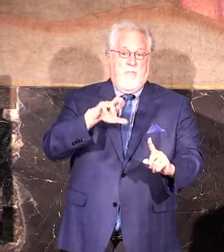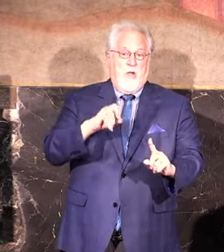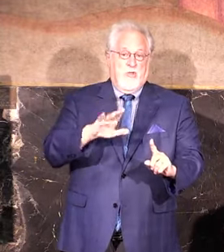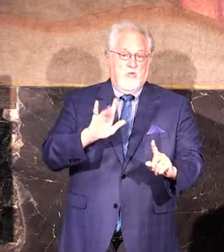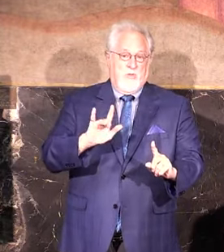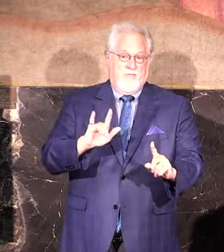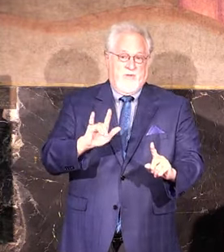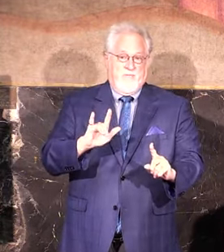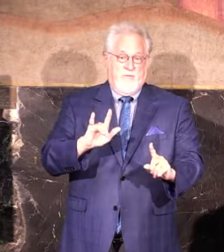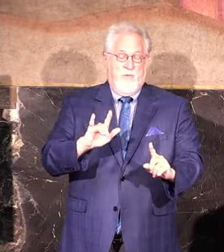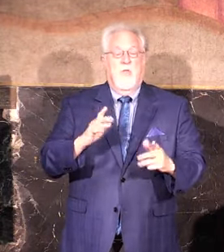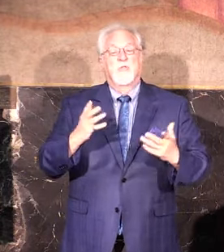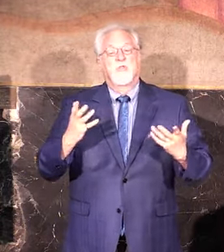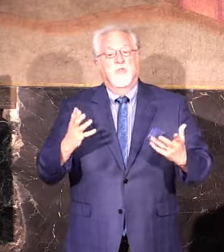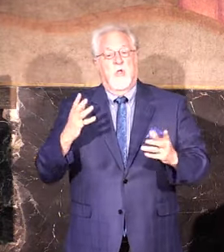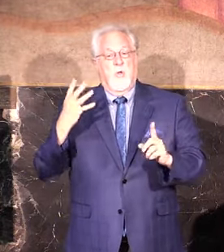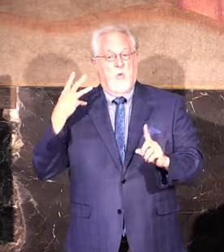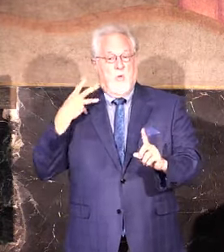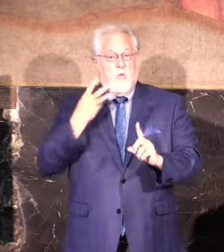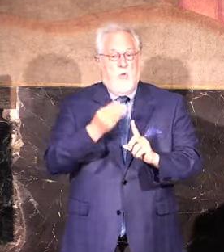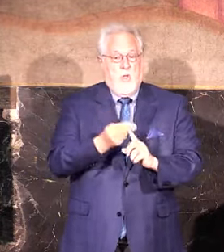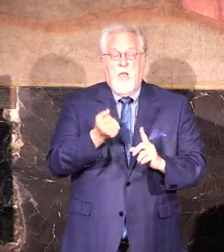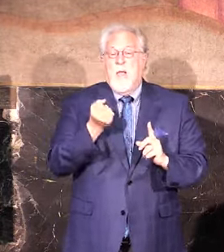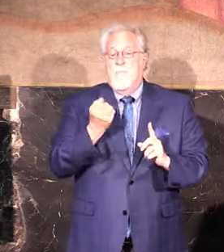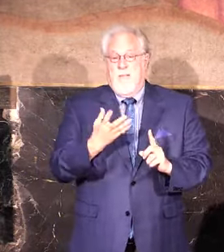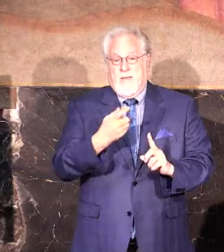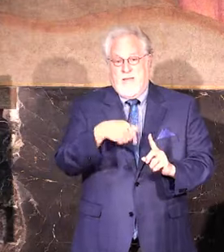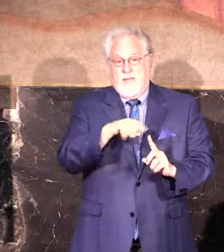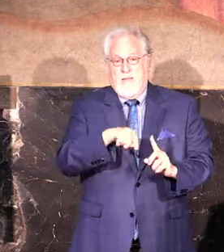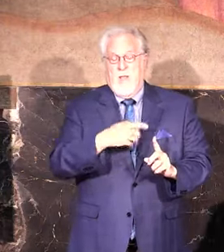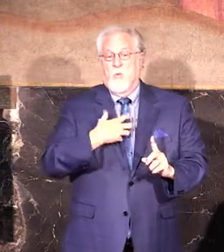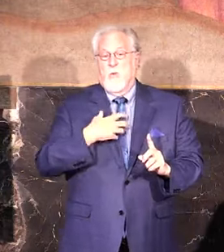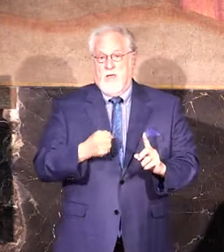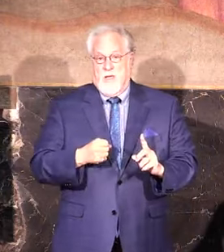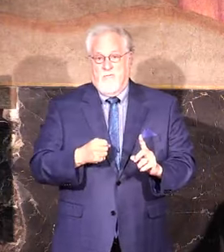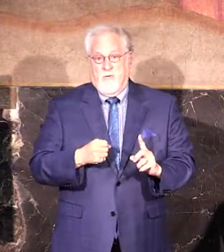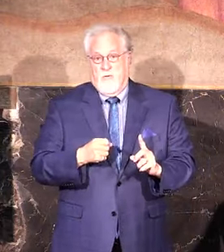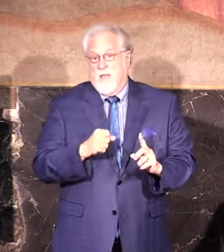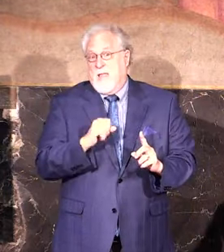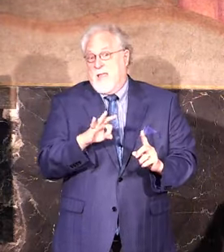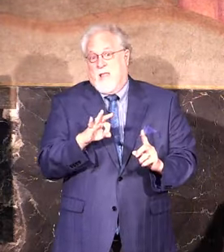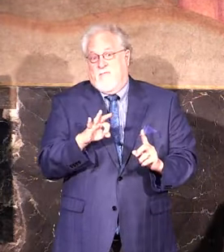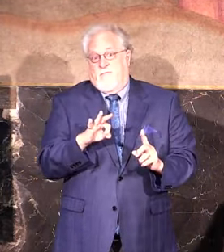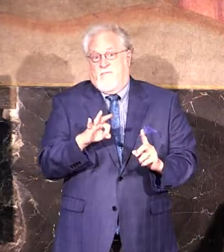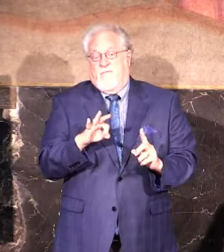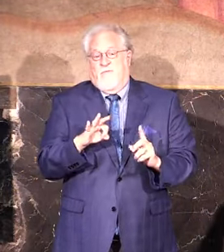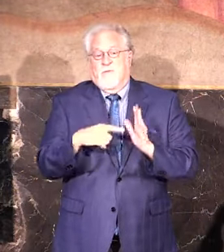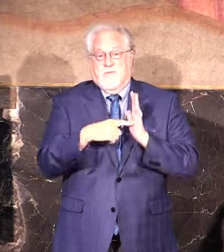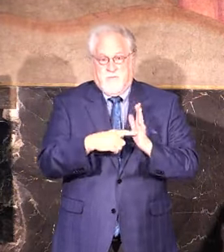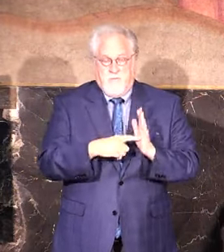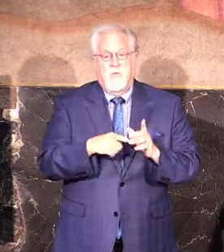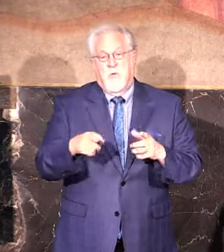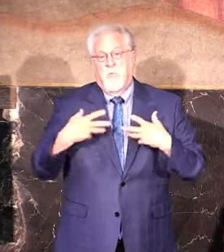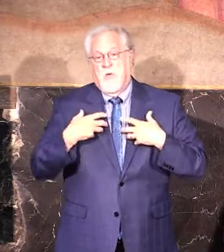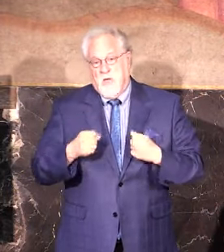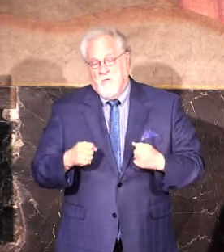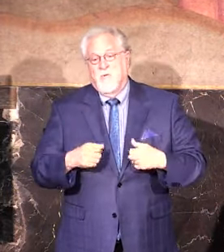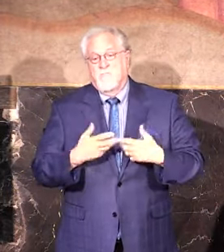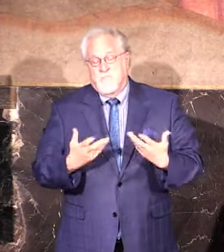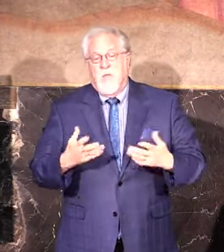25th. So many of those individuals recovered. If they were ever symptomatic, they've recovered and so